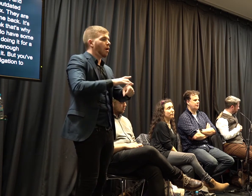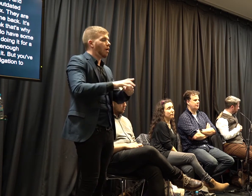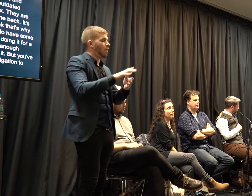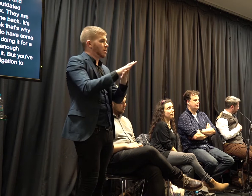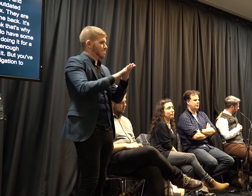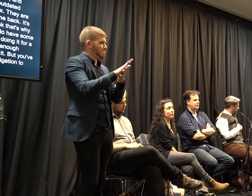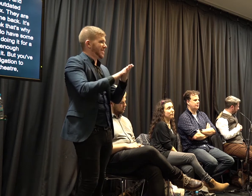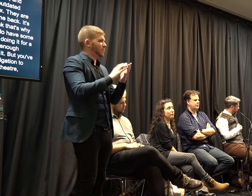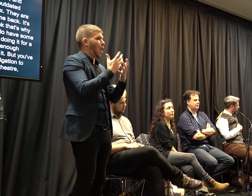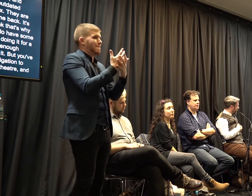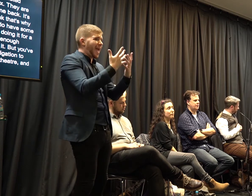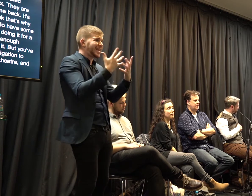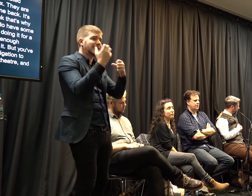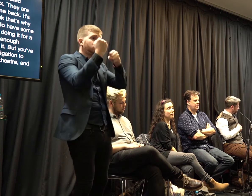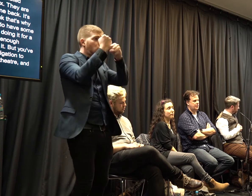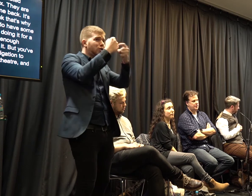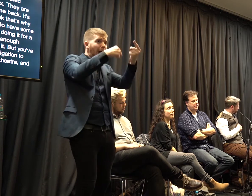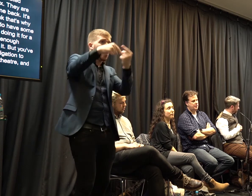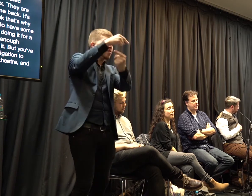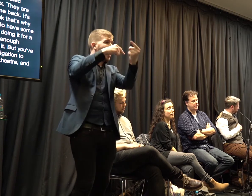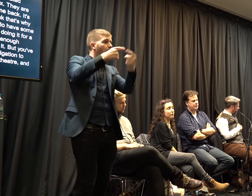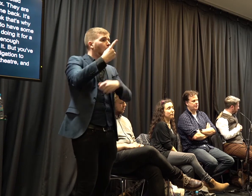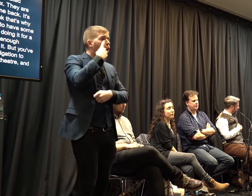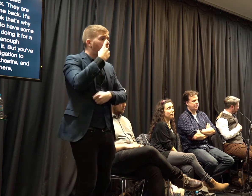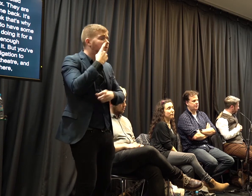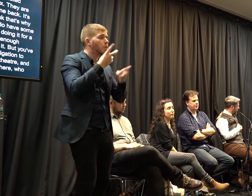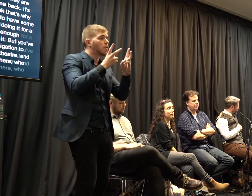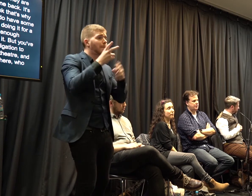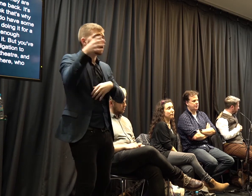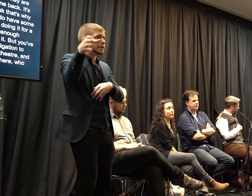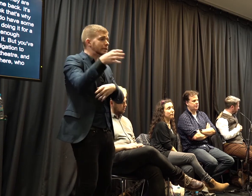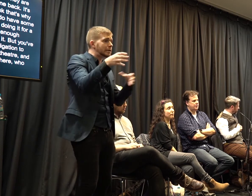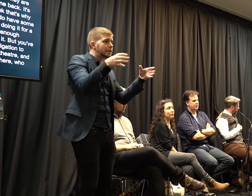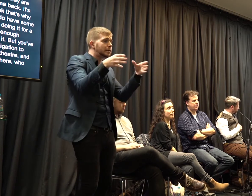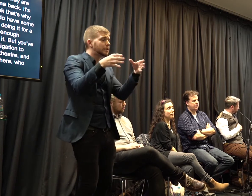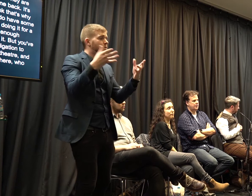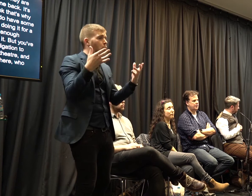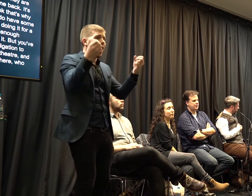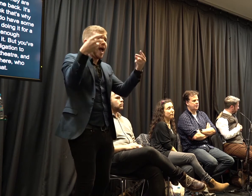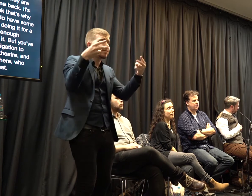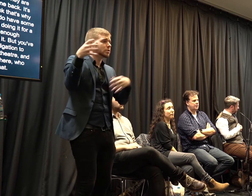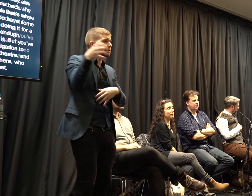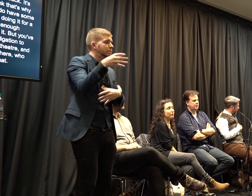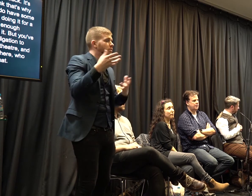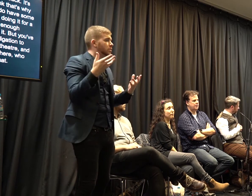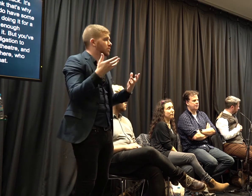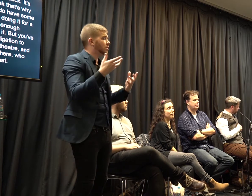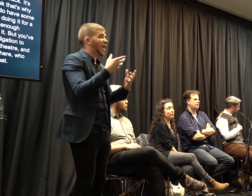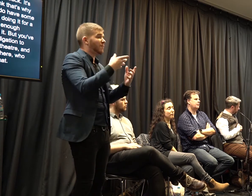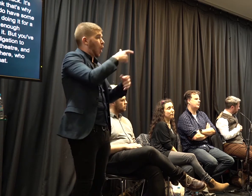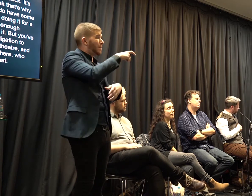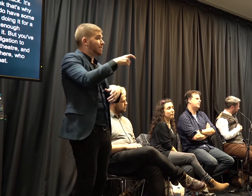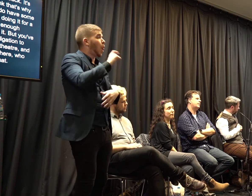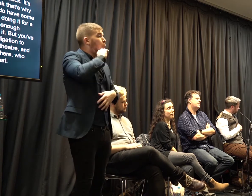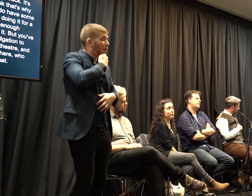got many, many productions out there who are looking for somebody to come and do that. So then you get people who will go and